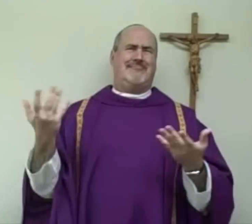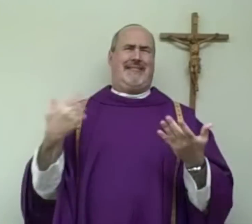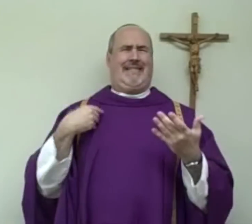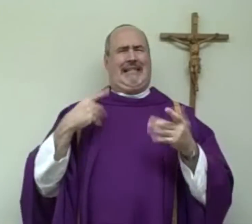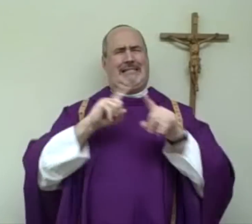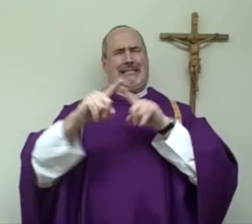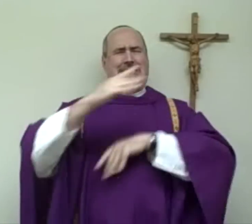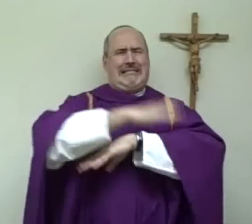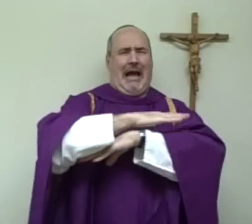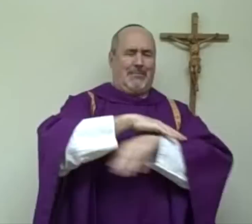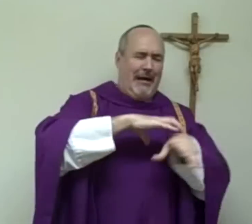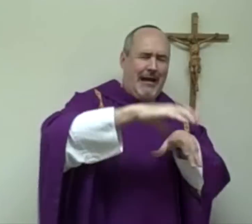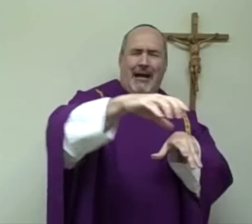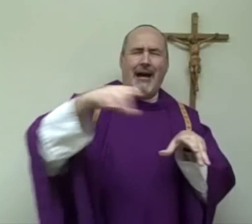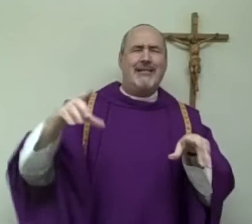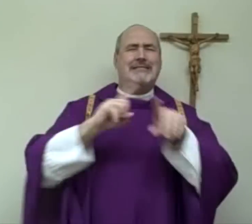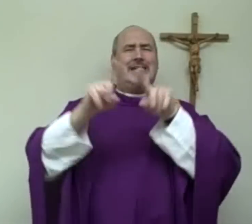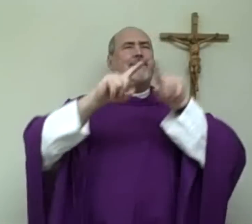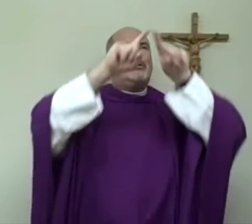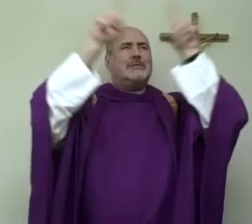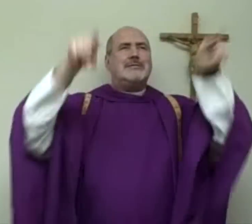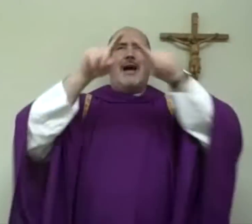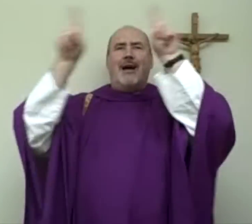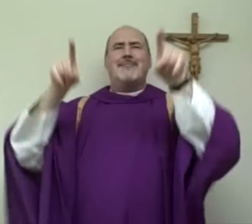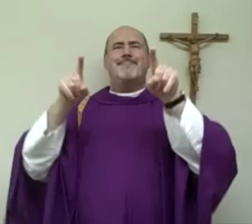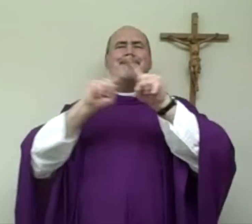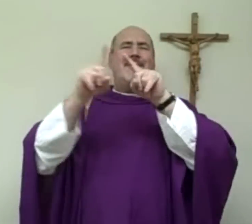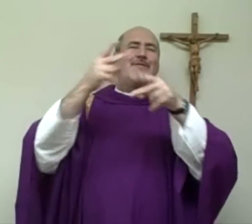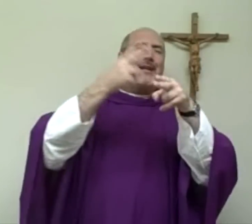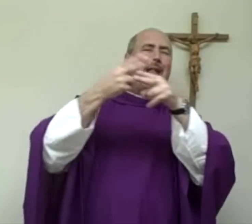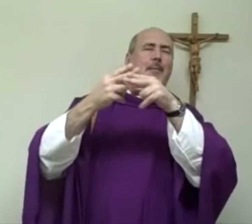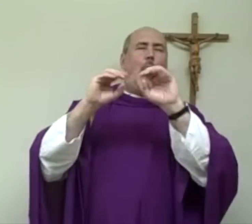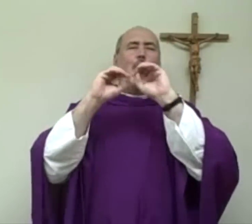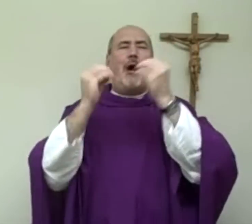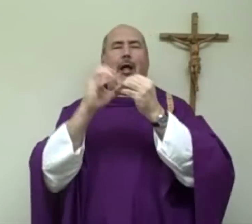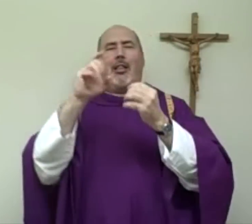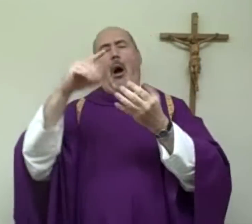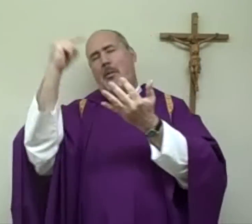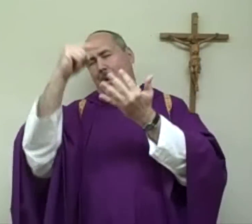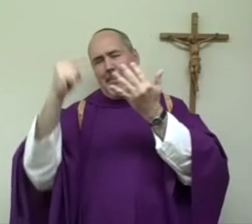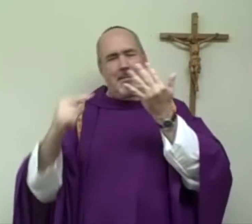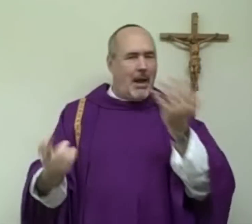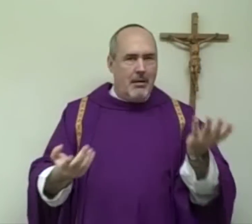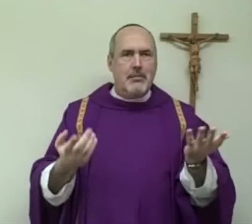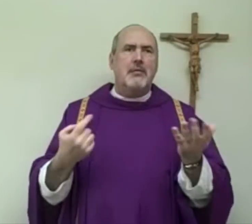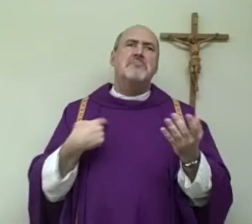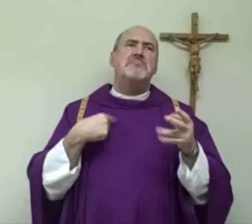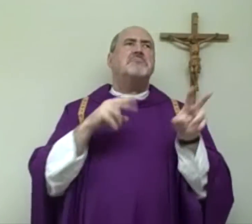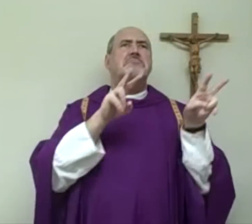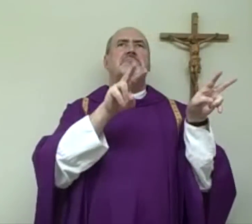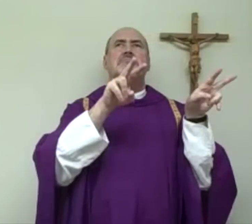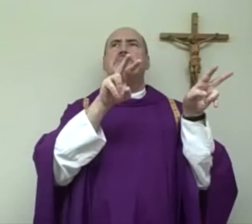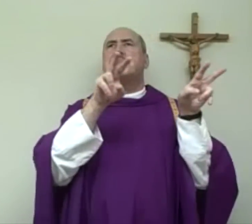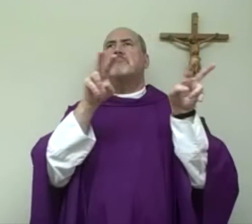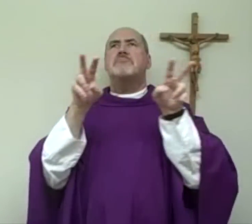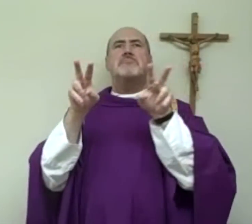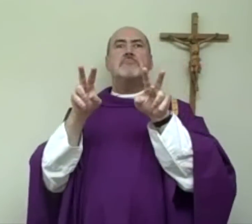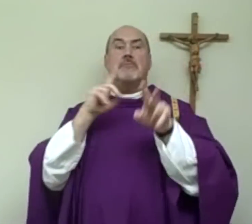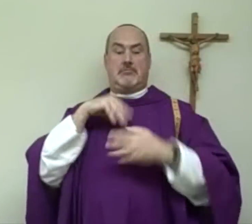really want to, but I went in and there was just row and row after table and signs of all these different clubs and organizations.